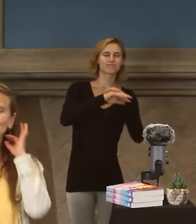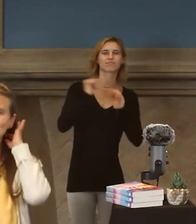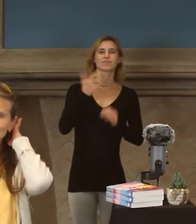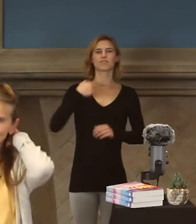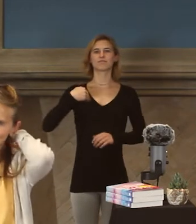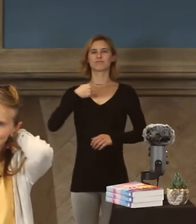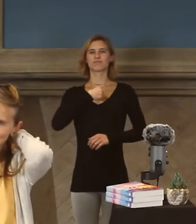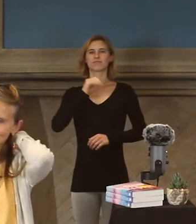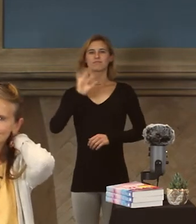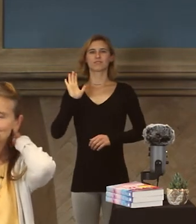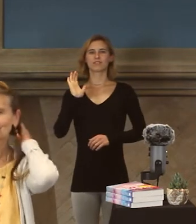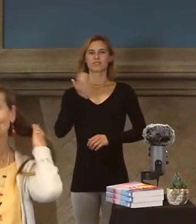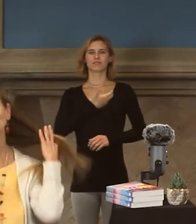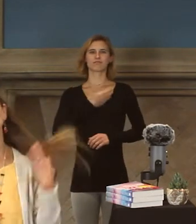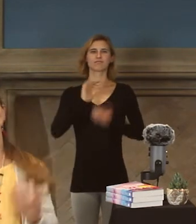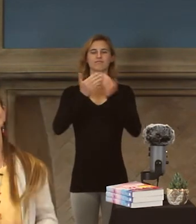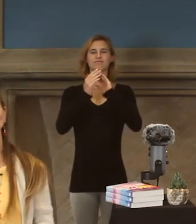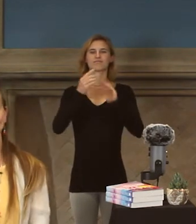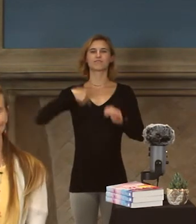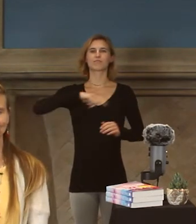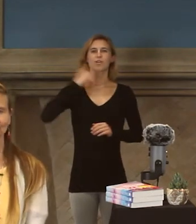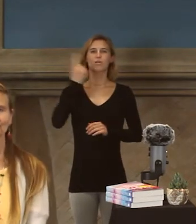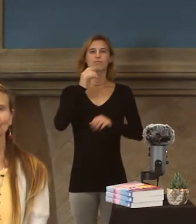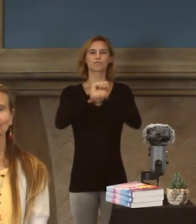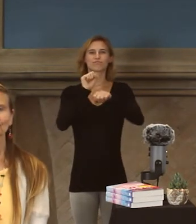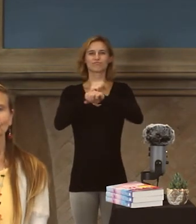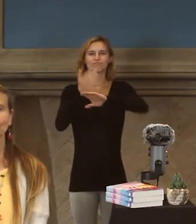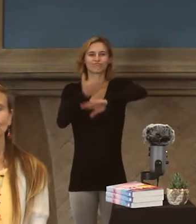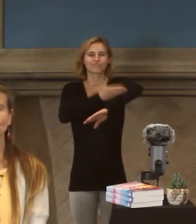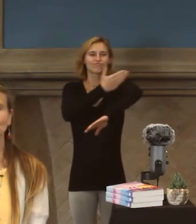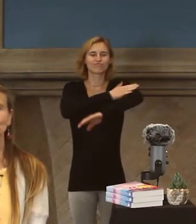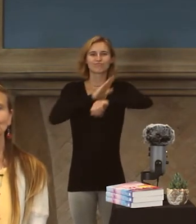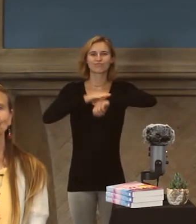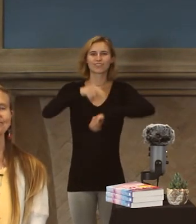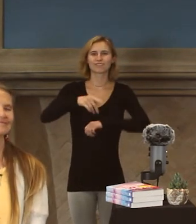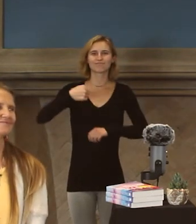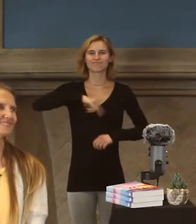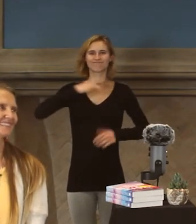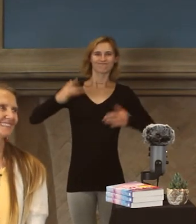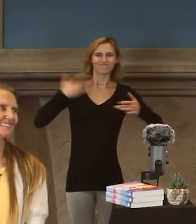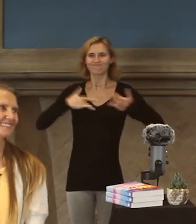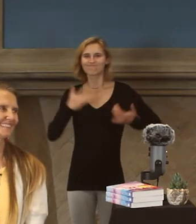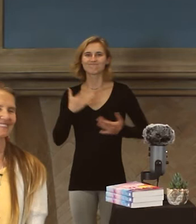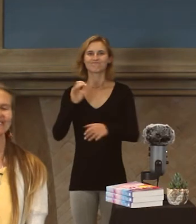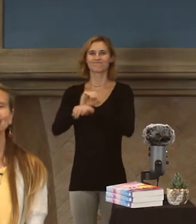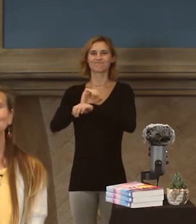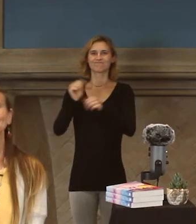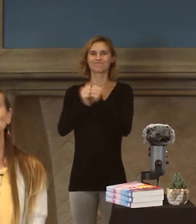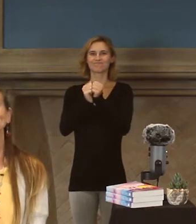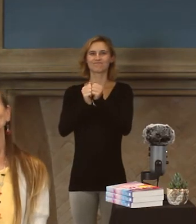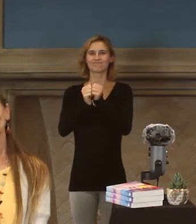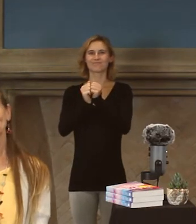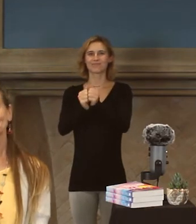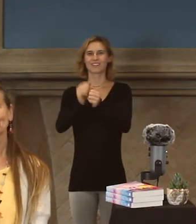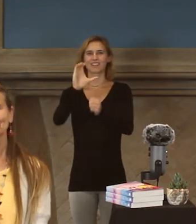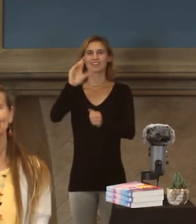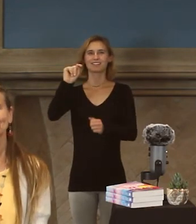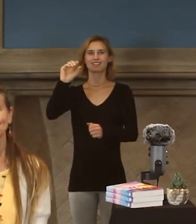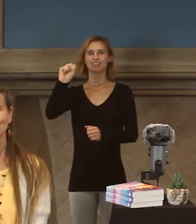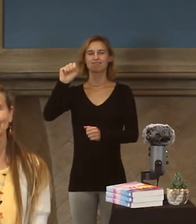community, and we are always working to improve on this. We are so excited to collaborate with Connecting Thru Sign Language, an organization that endeavors to bridge the